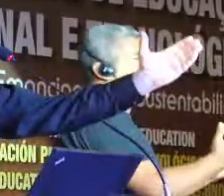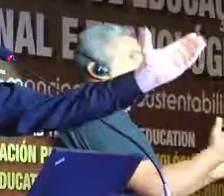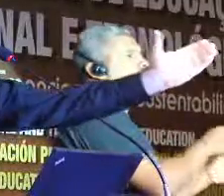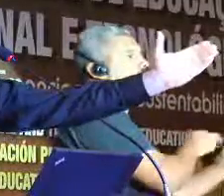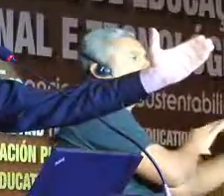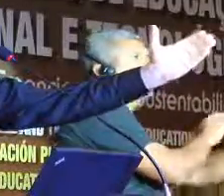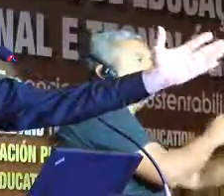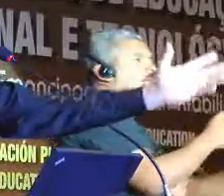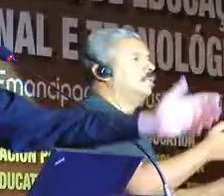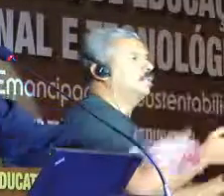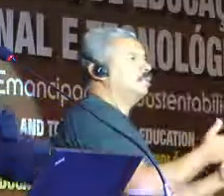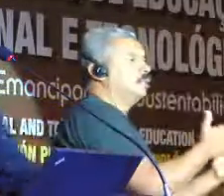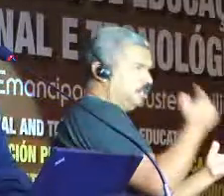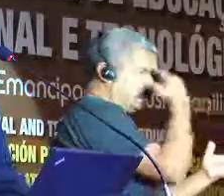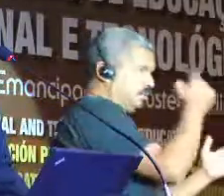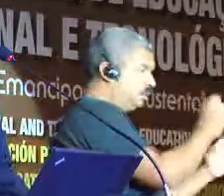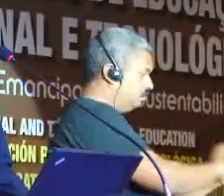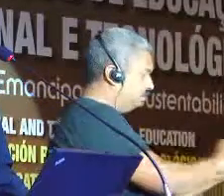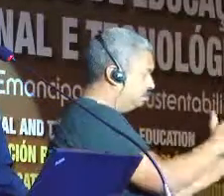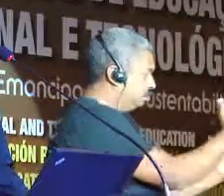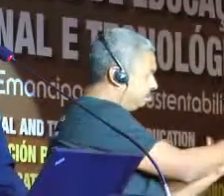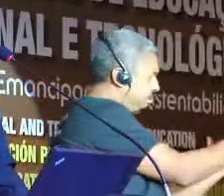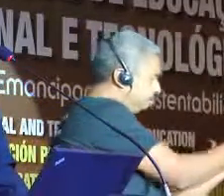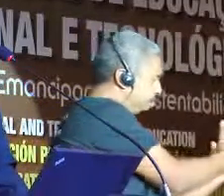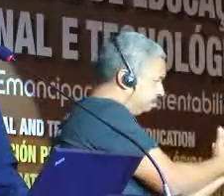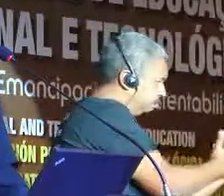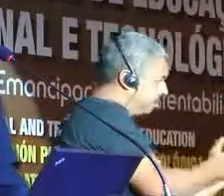Programs out there for science and engineering.